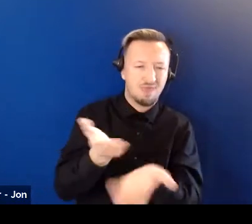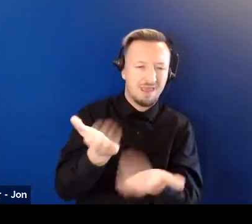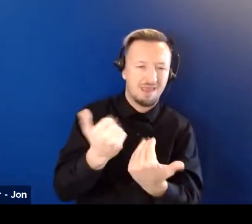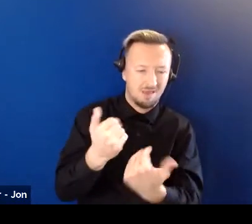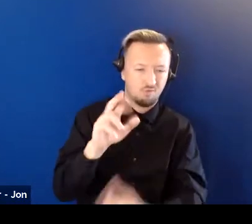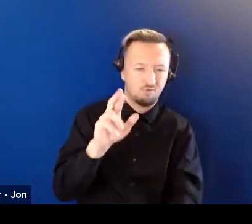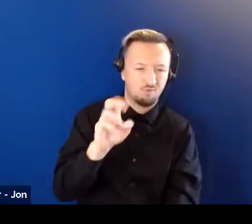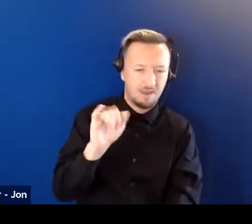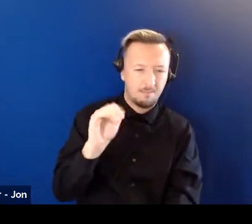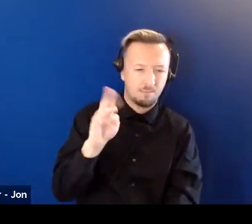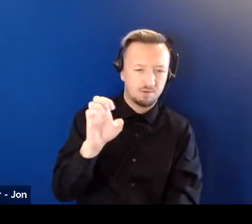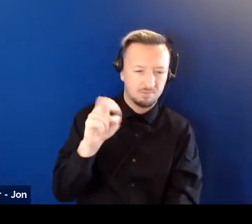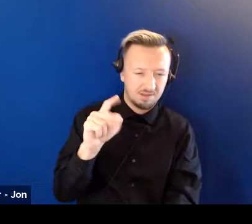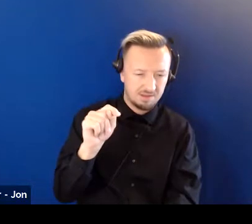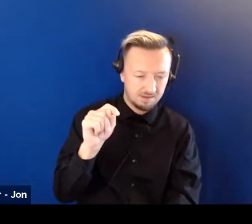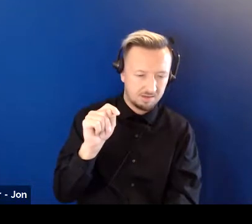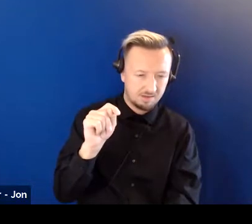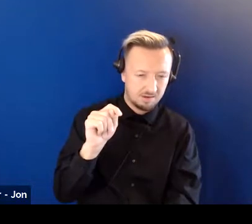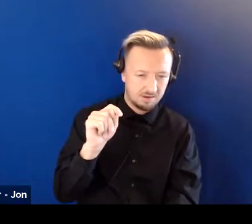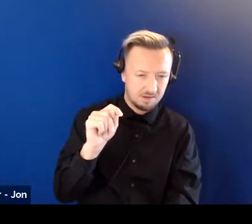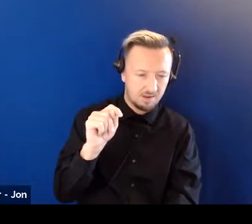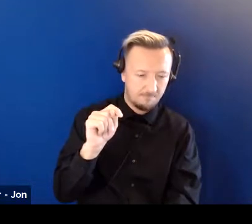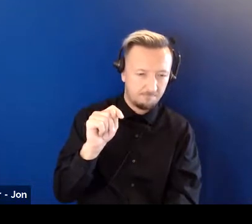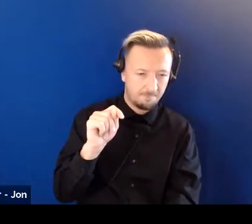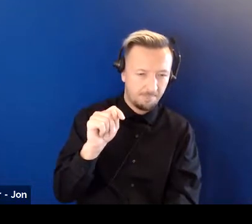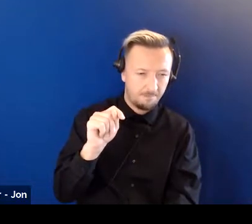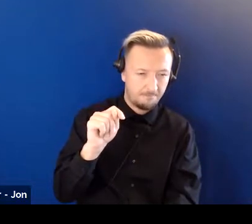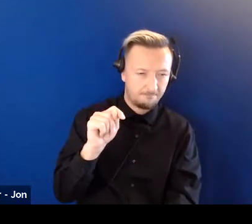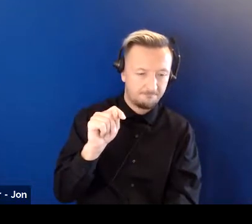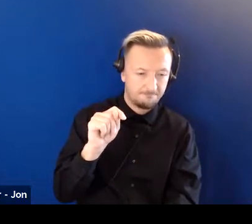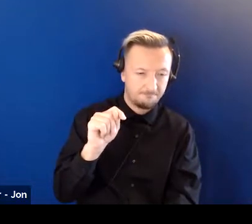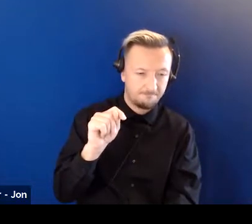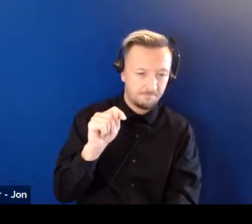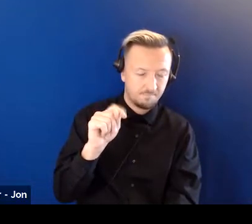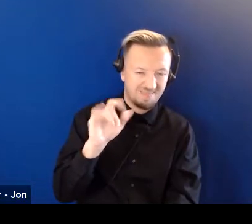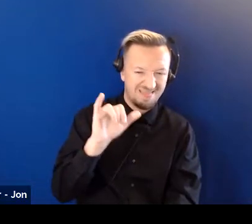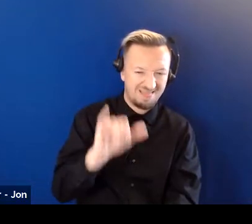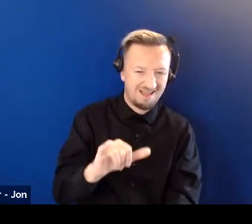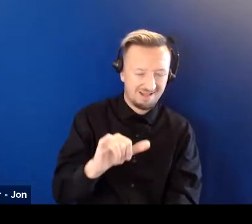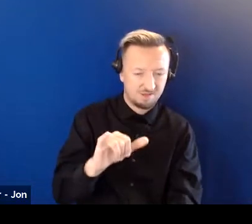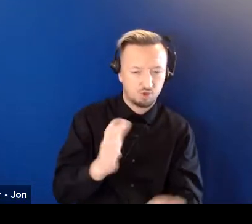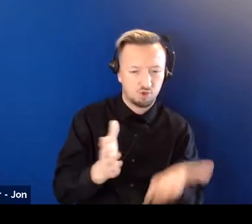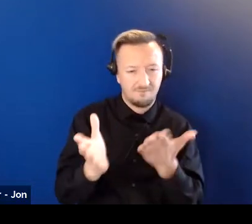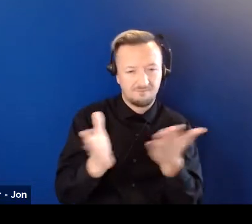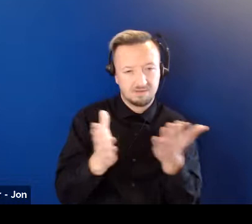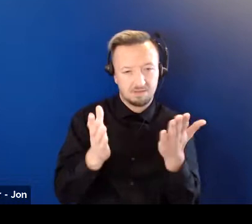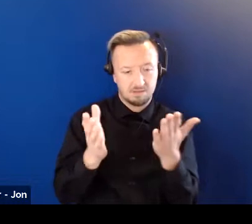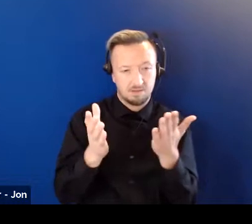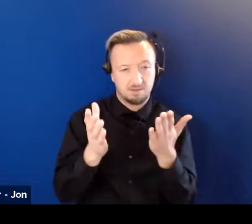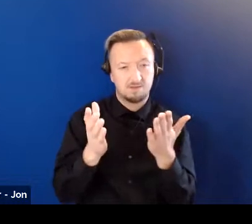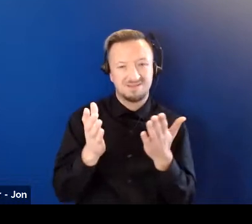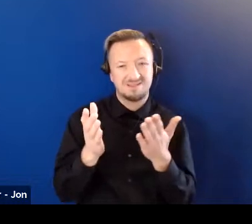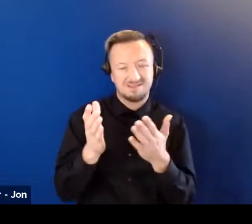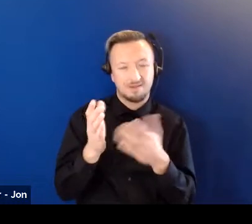providing employment services, for providing benefits counseling services, those are services as a vendor for